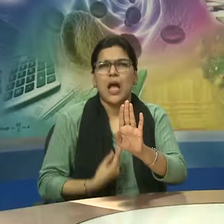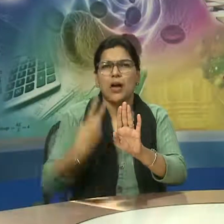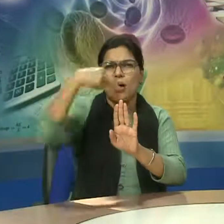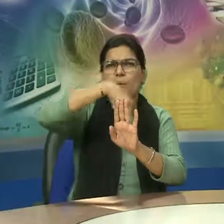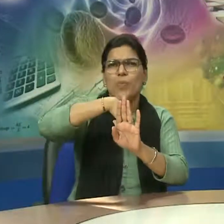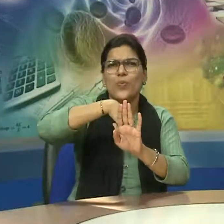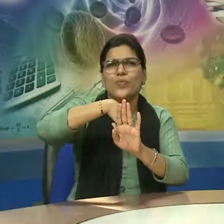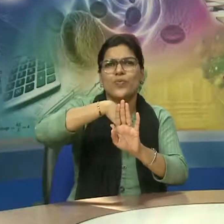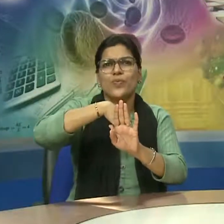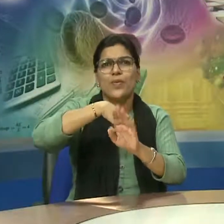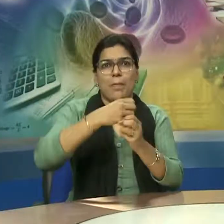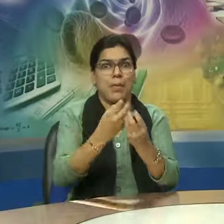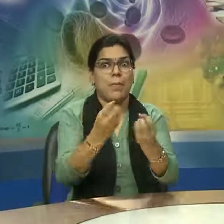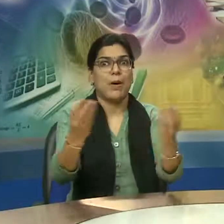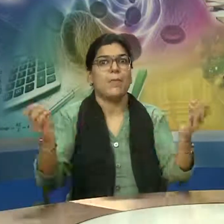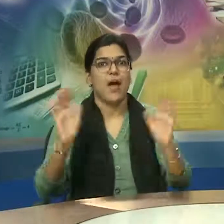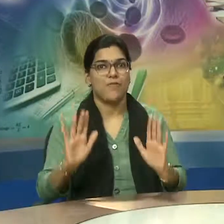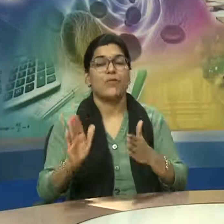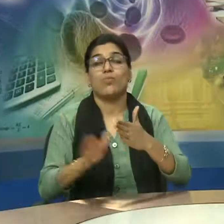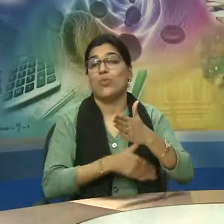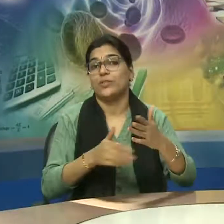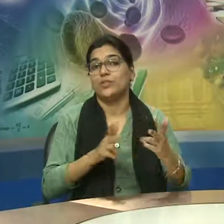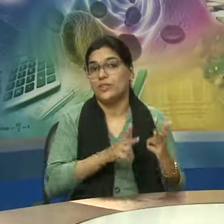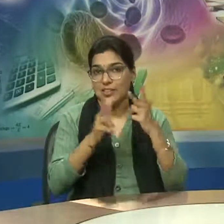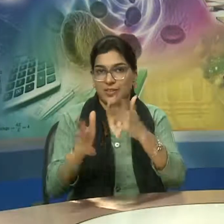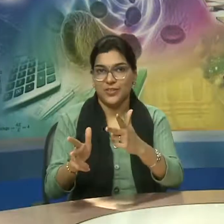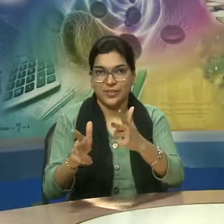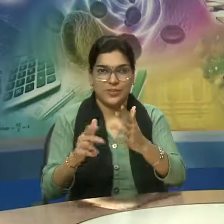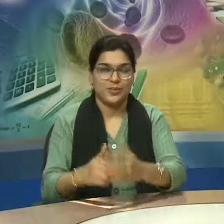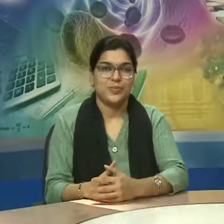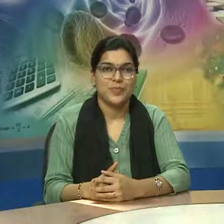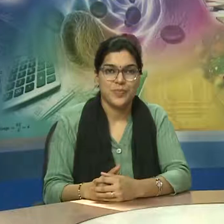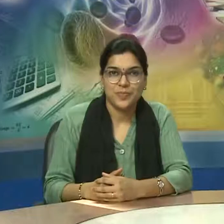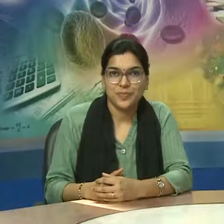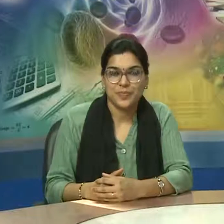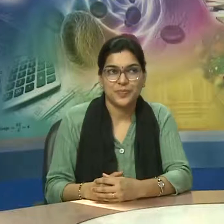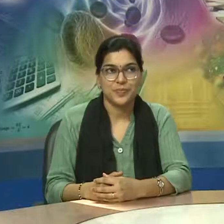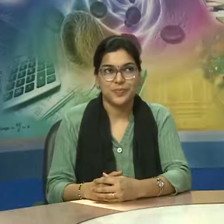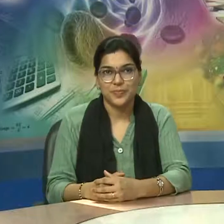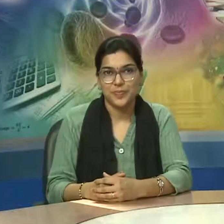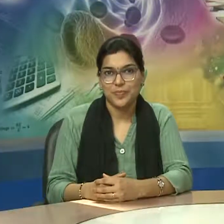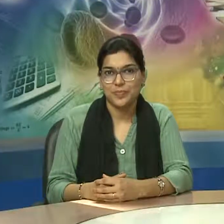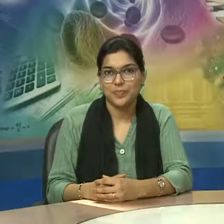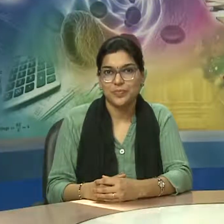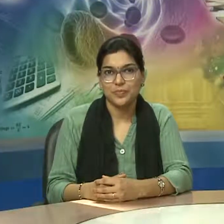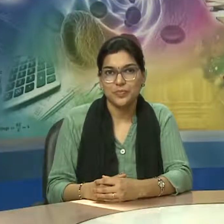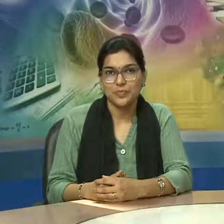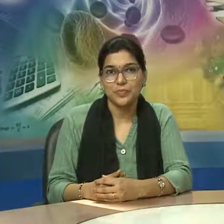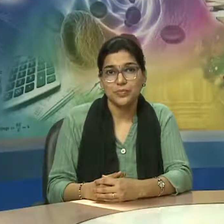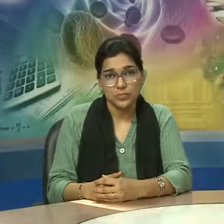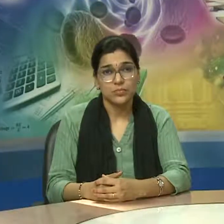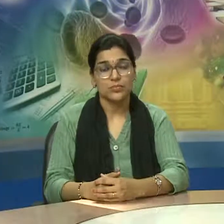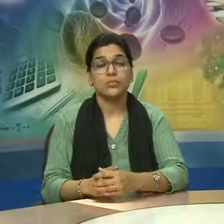puts on his natural self or his real face.